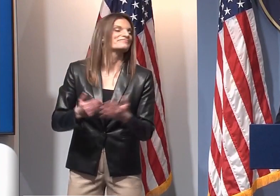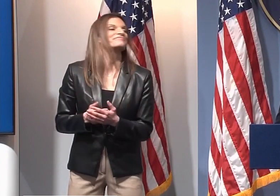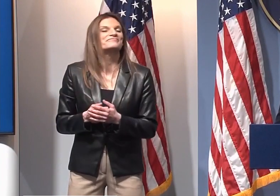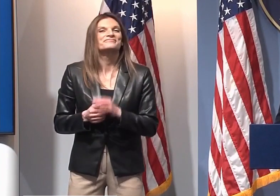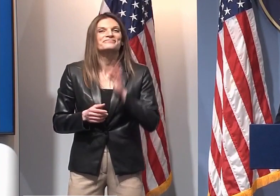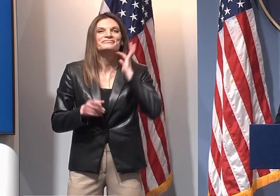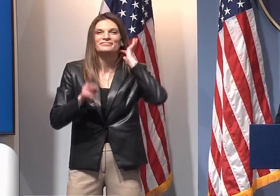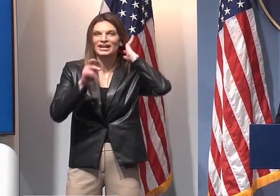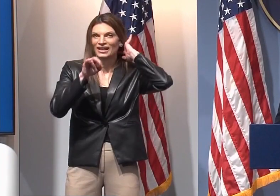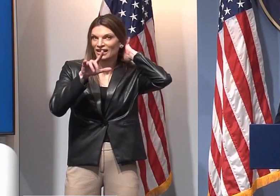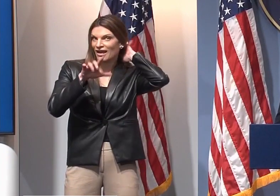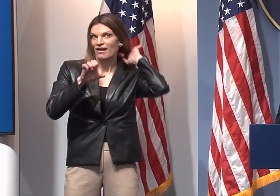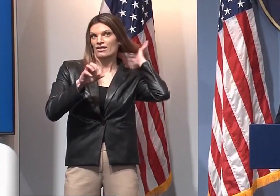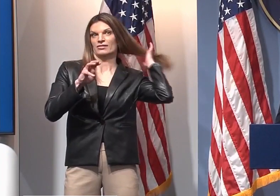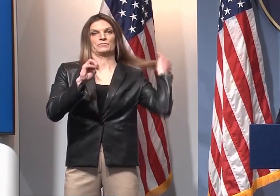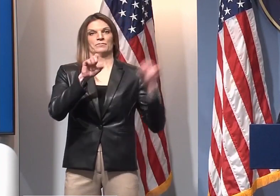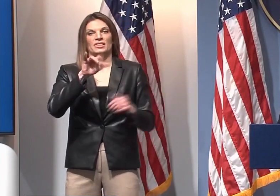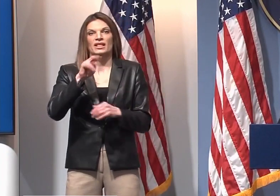we'll start with Kyle M.